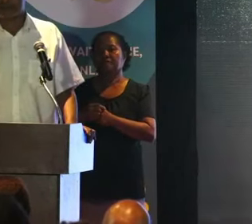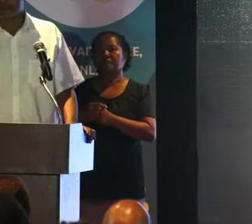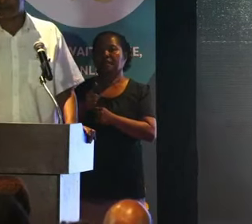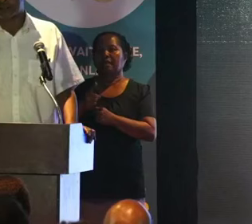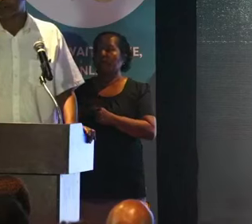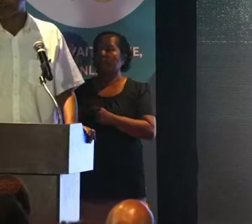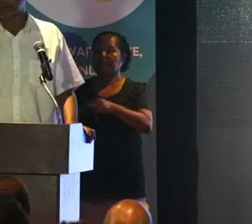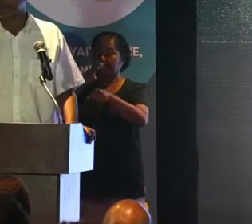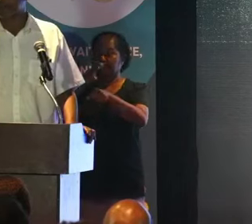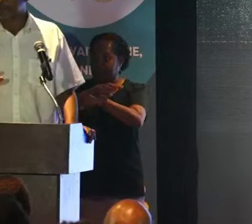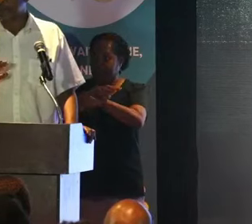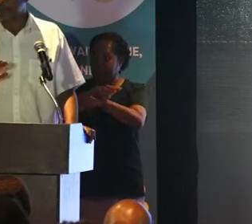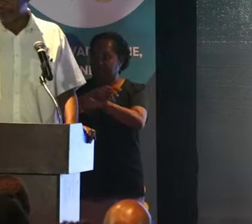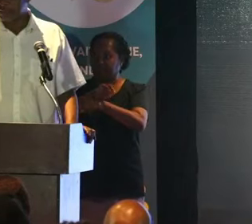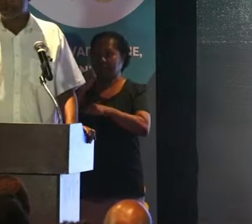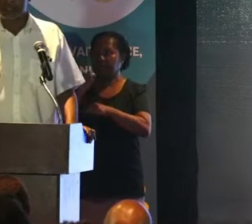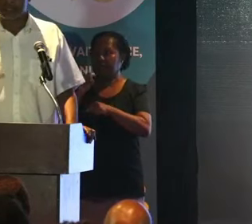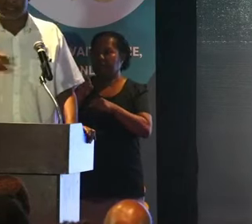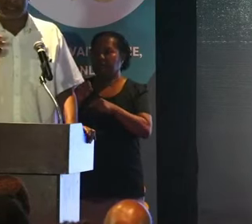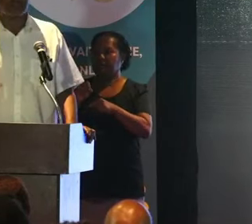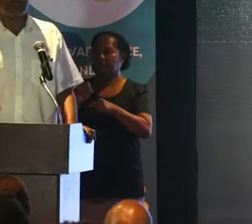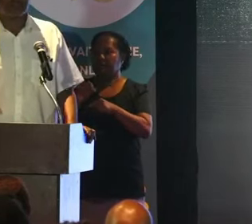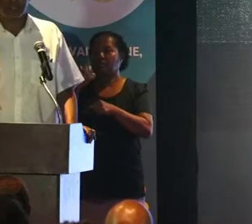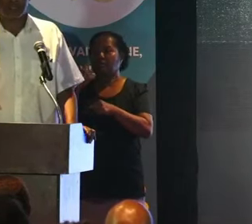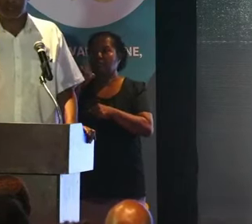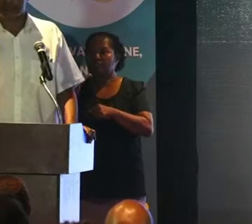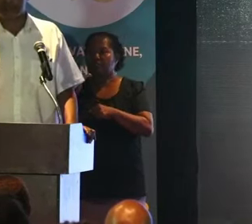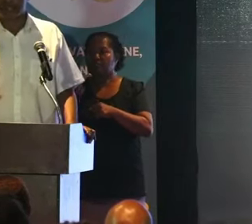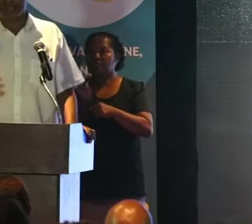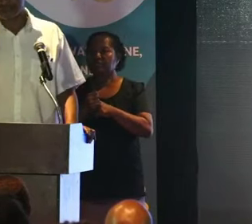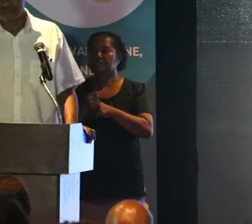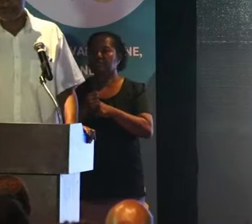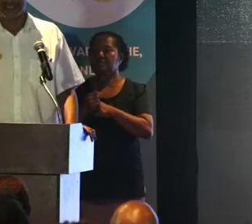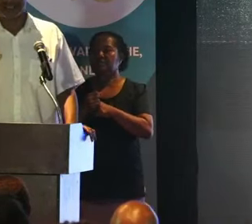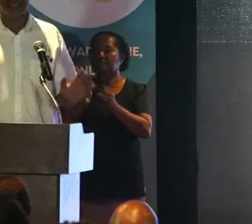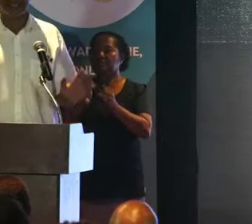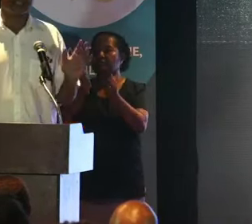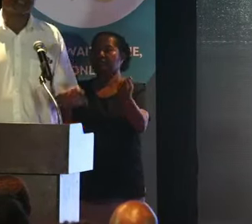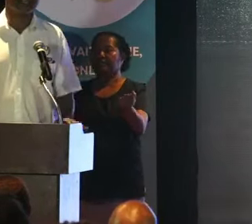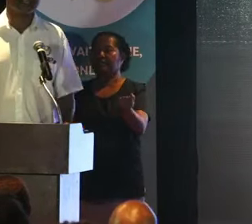month. After a month, there is no objectives.